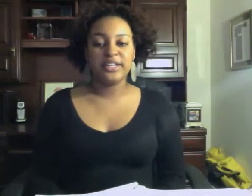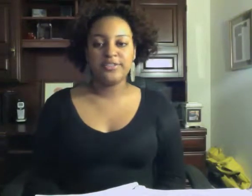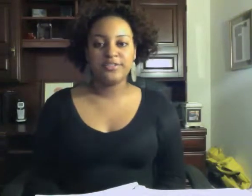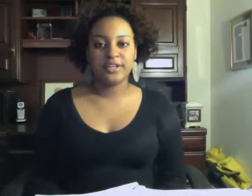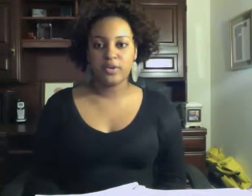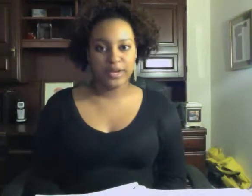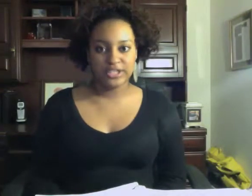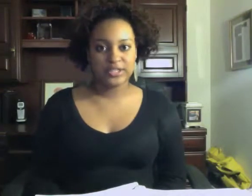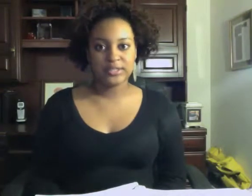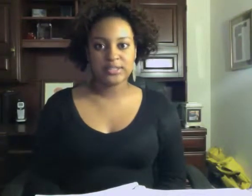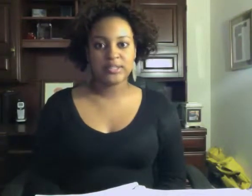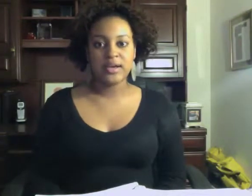different questions.